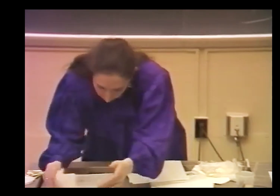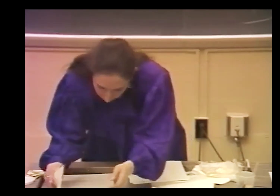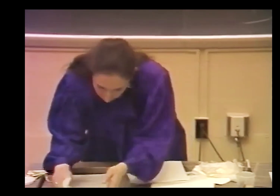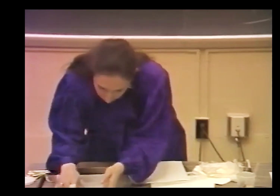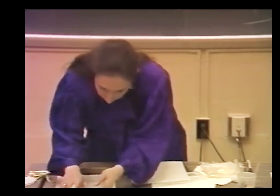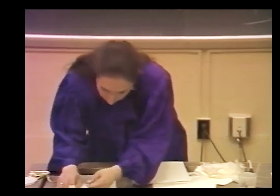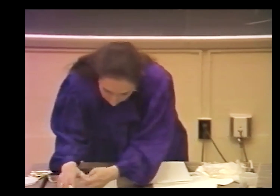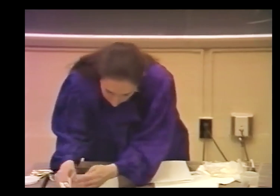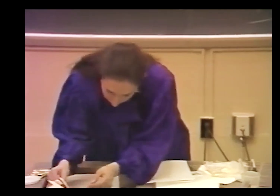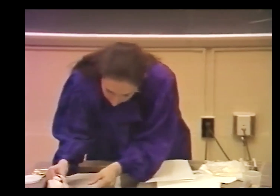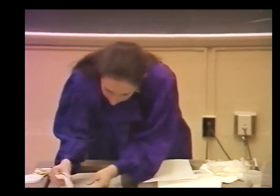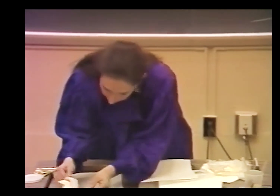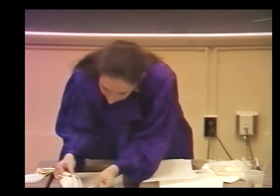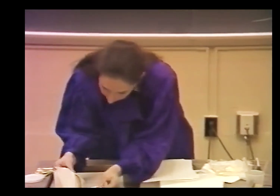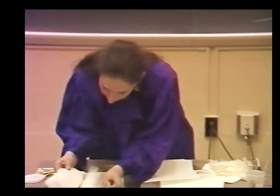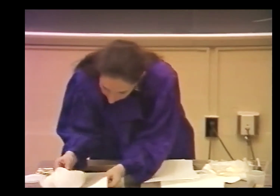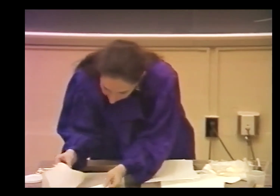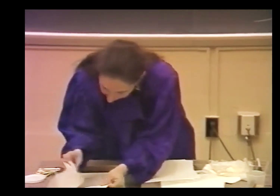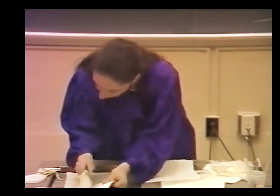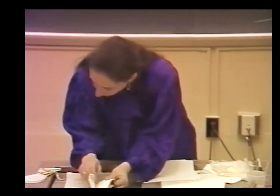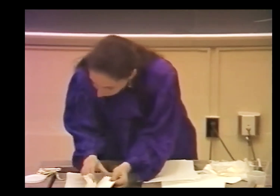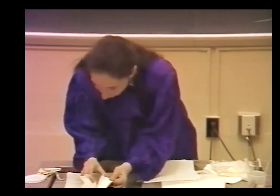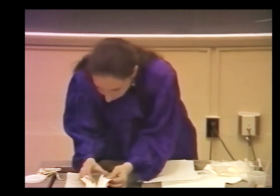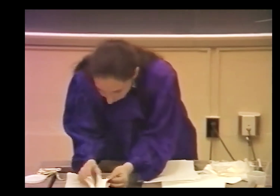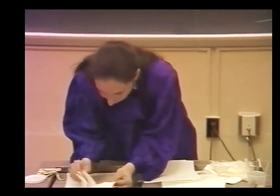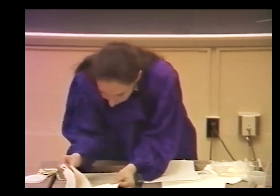Oops. Where did it go?